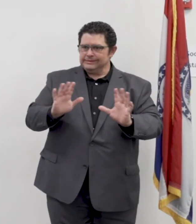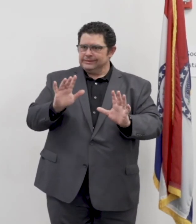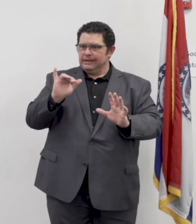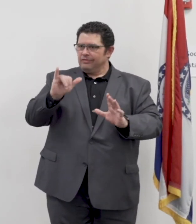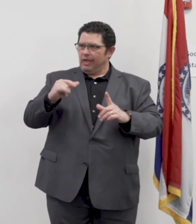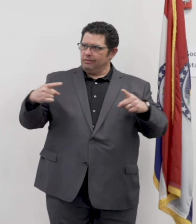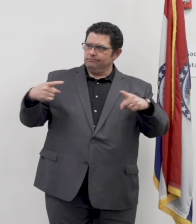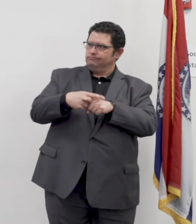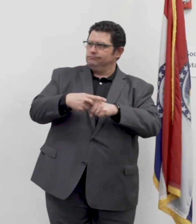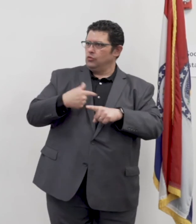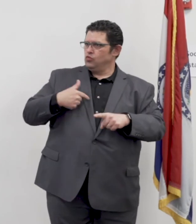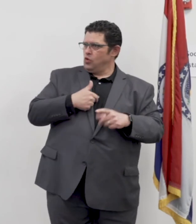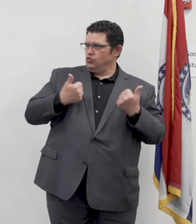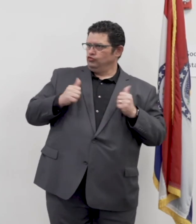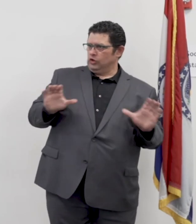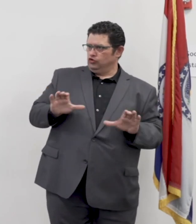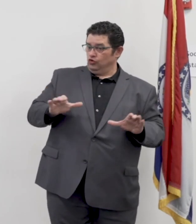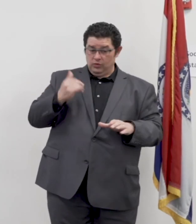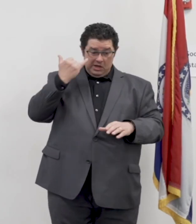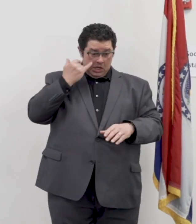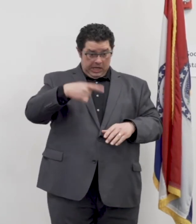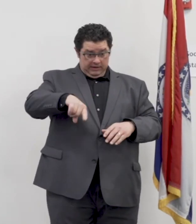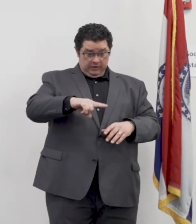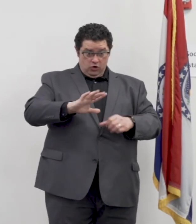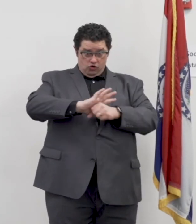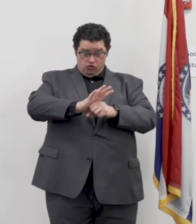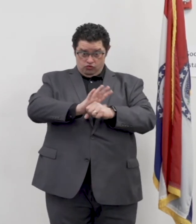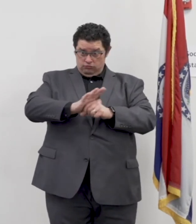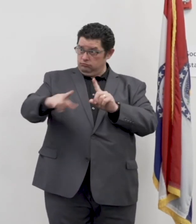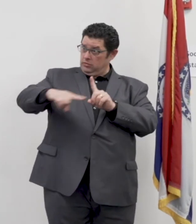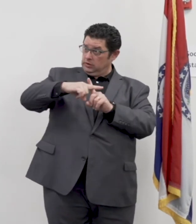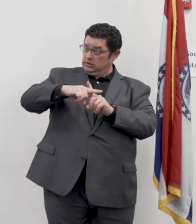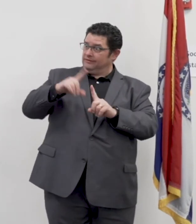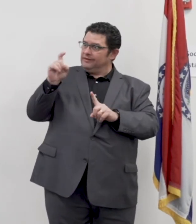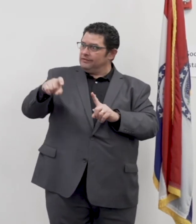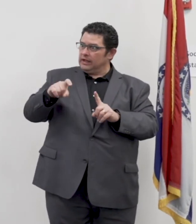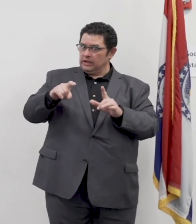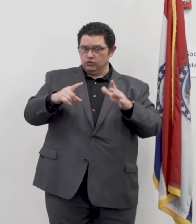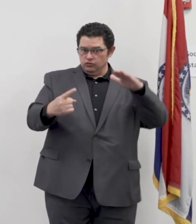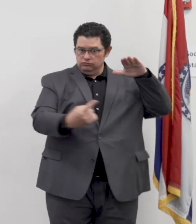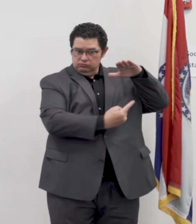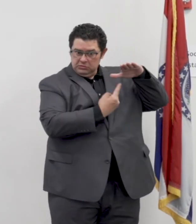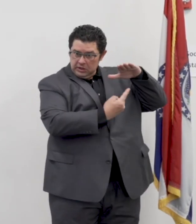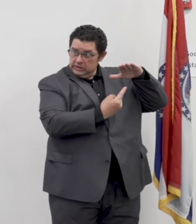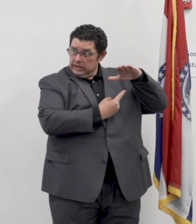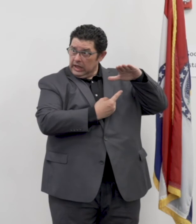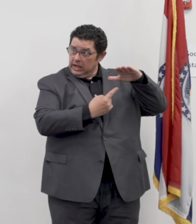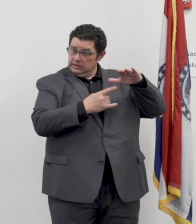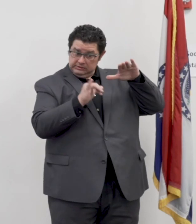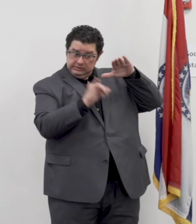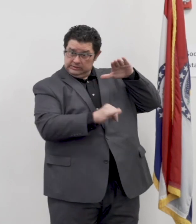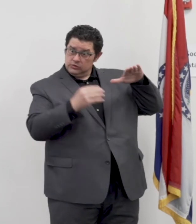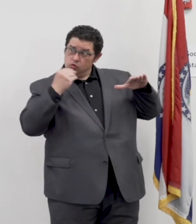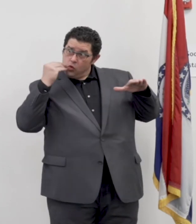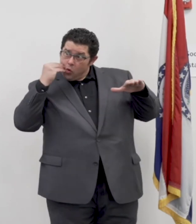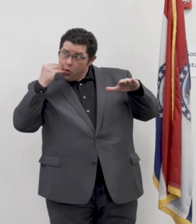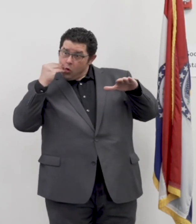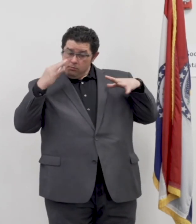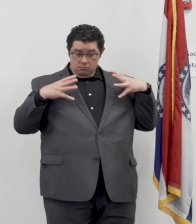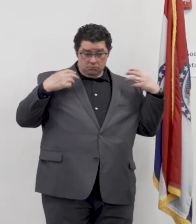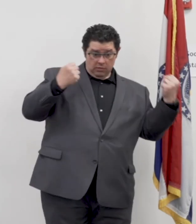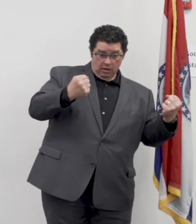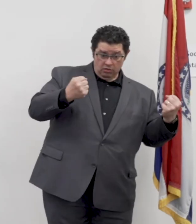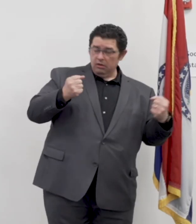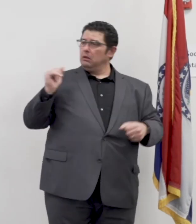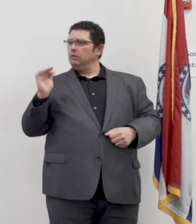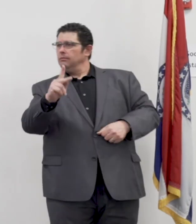do. If someone is COVID-19 positive, they need to be tested, they need to recover safely at home and move past it and then get back to their